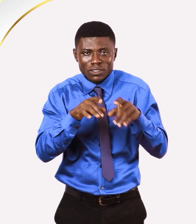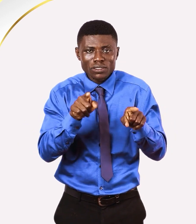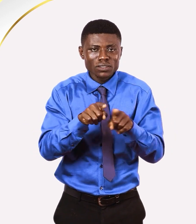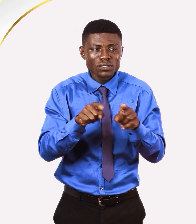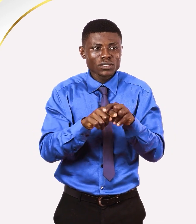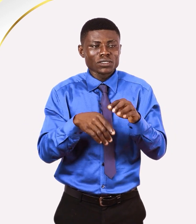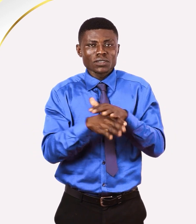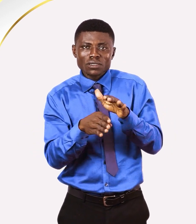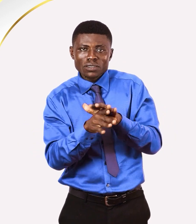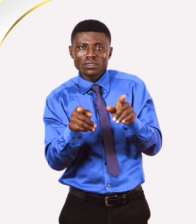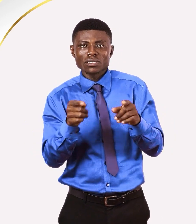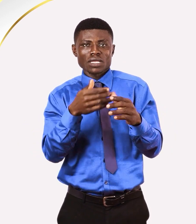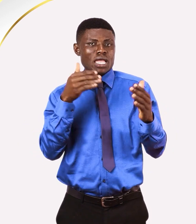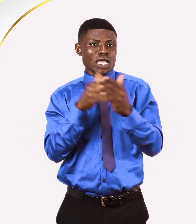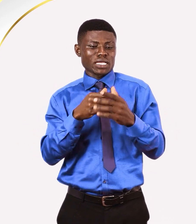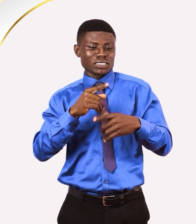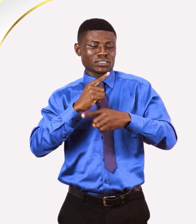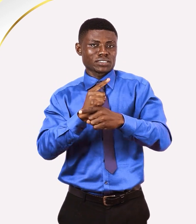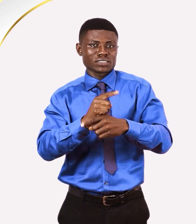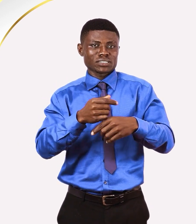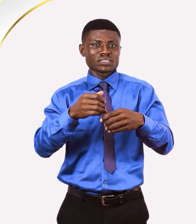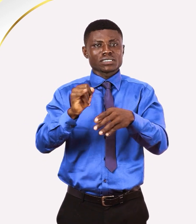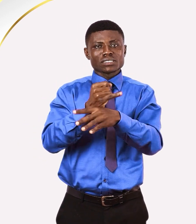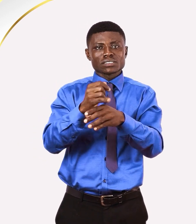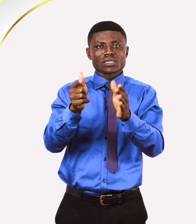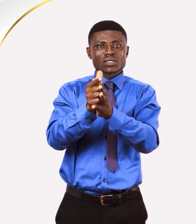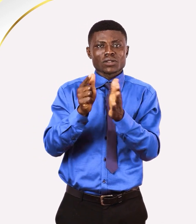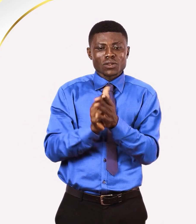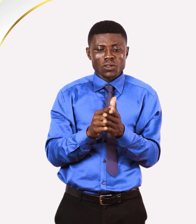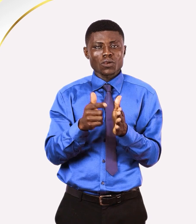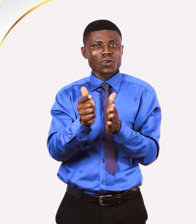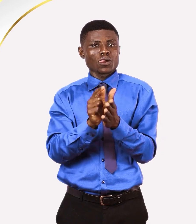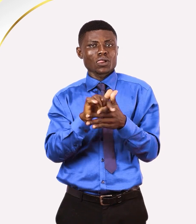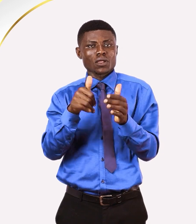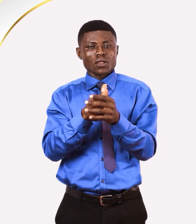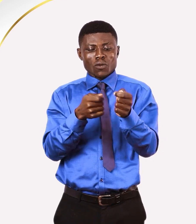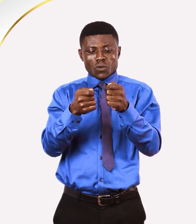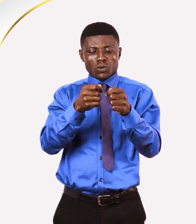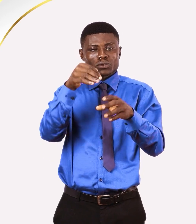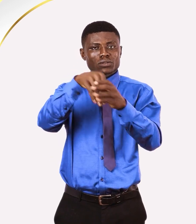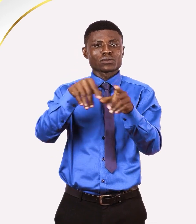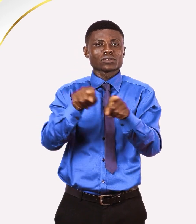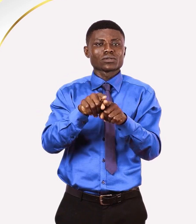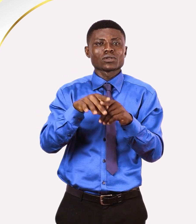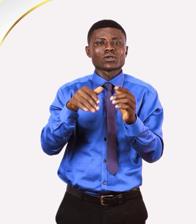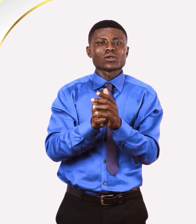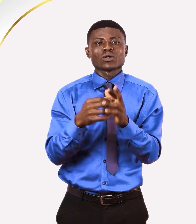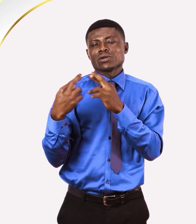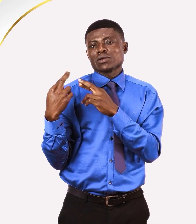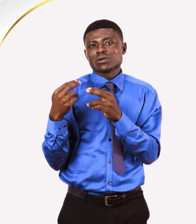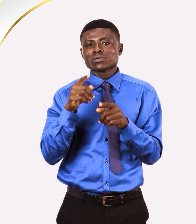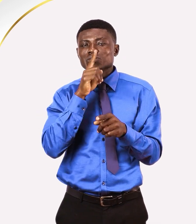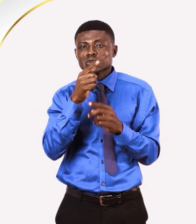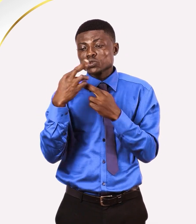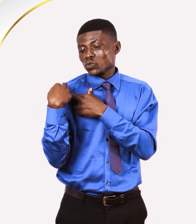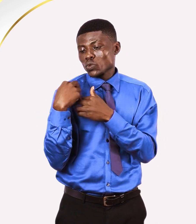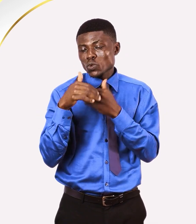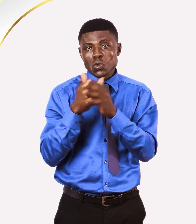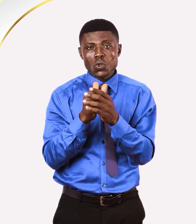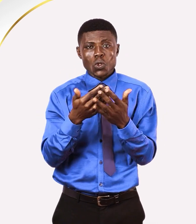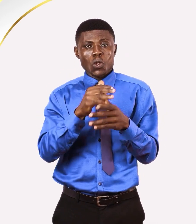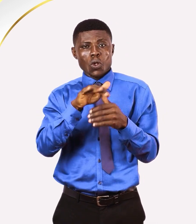fraud and infractions against the securities industry law, rules, and regulations, and is also in